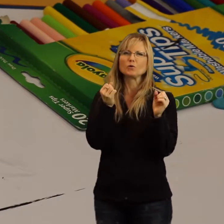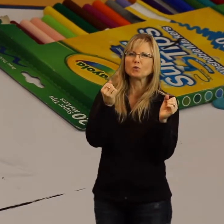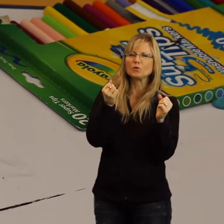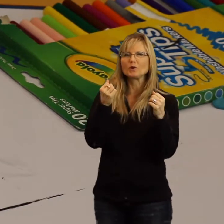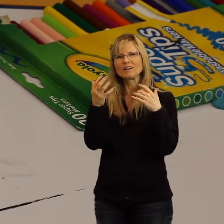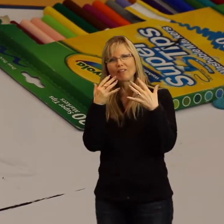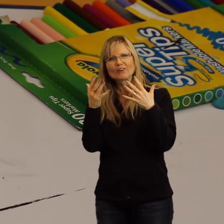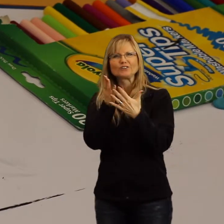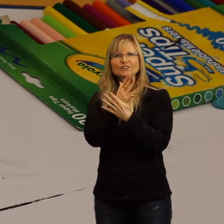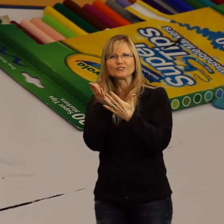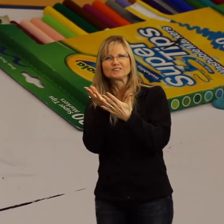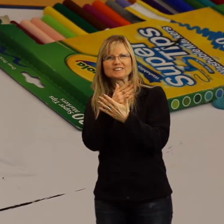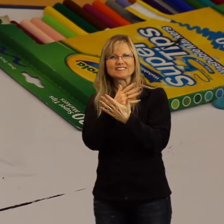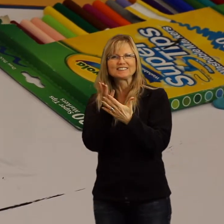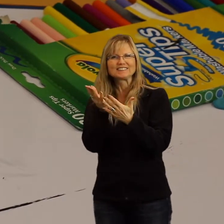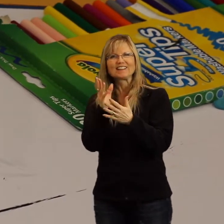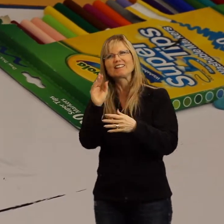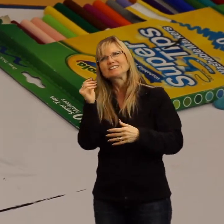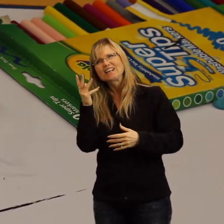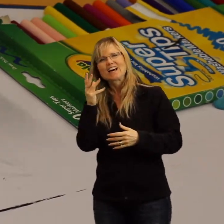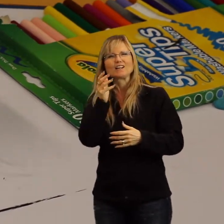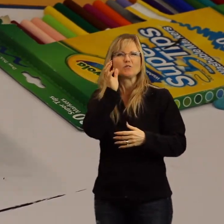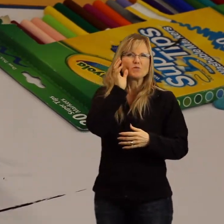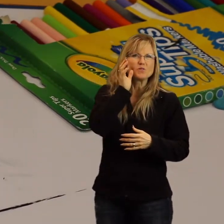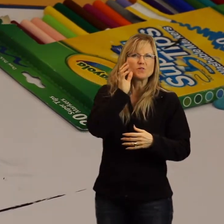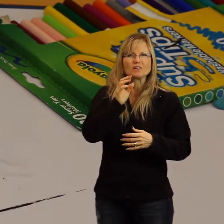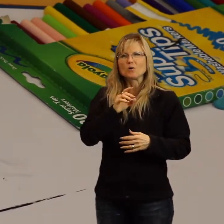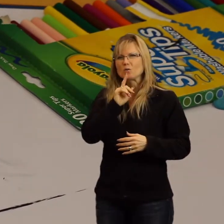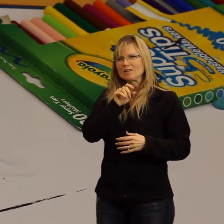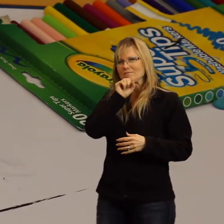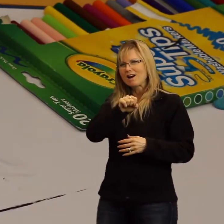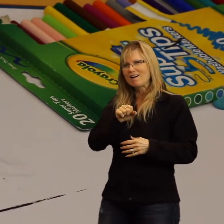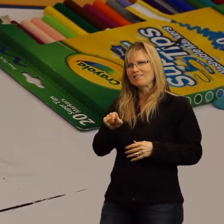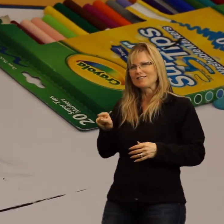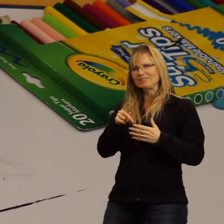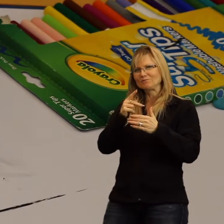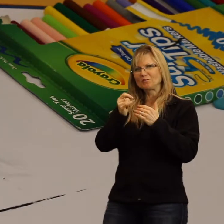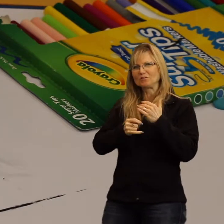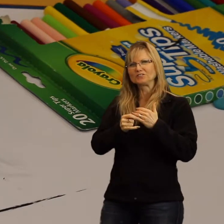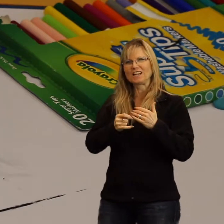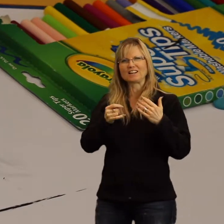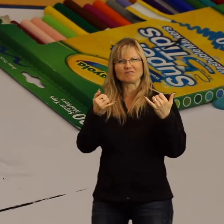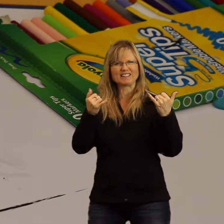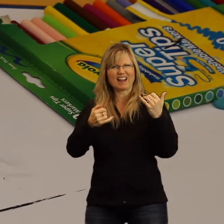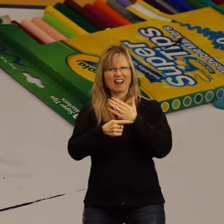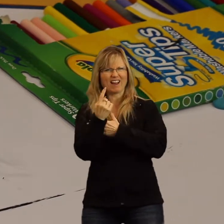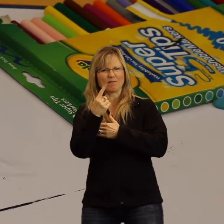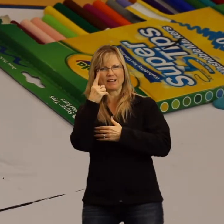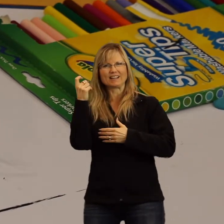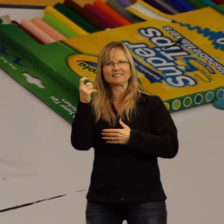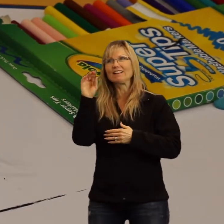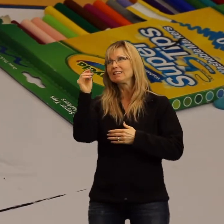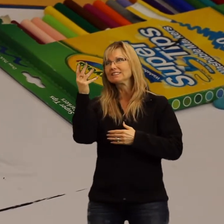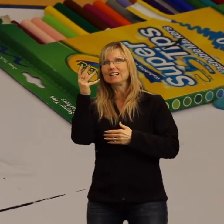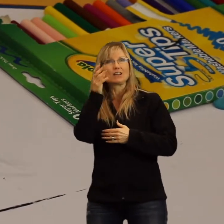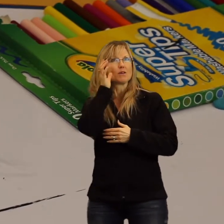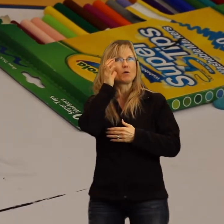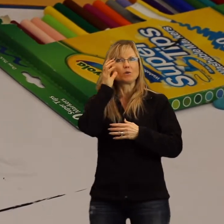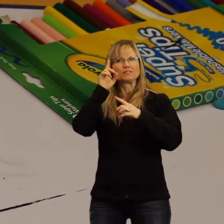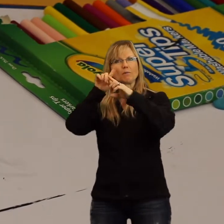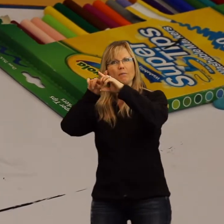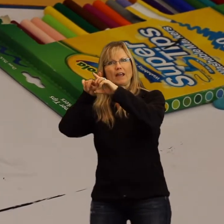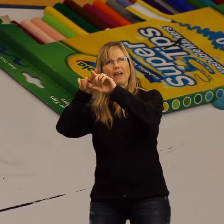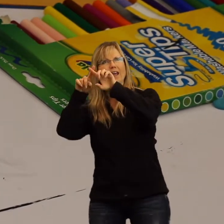it's about the sun and the moon. And I like this project right now in these times because the sun and the moon, they rely on each